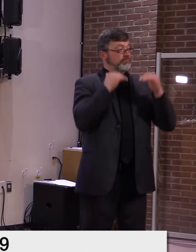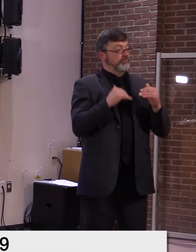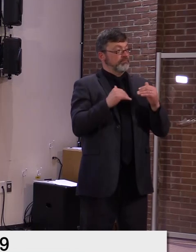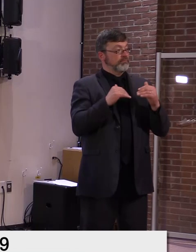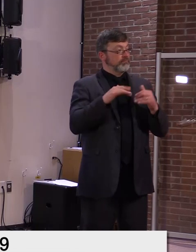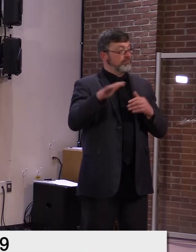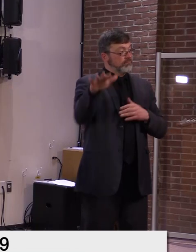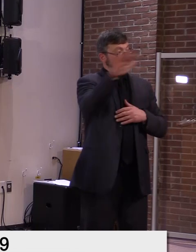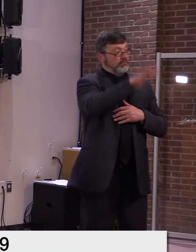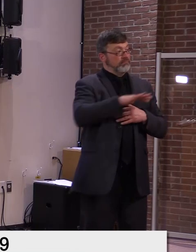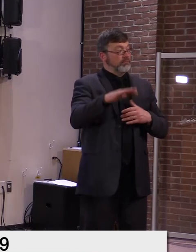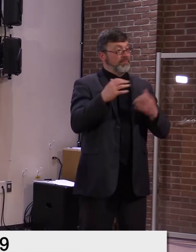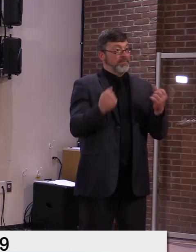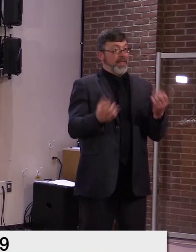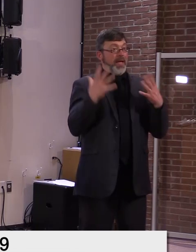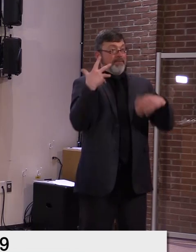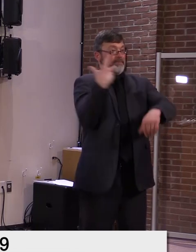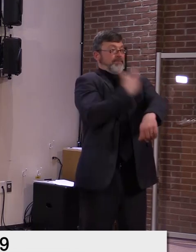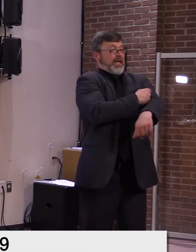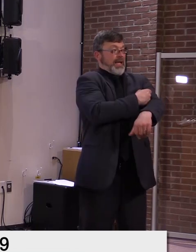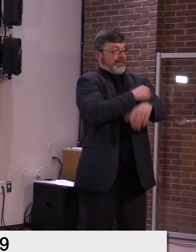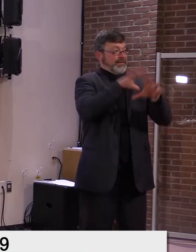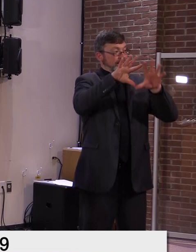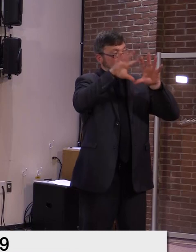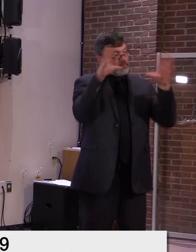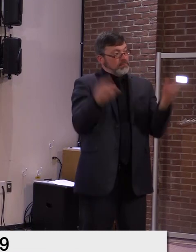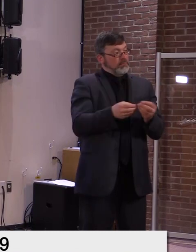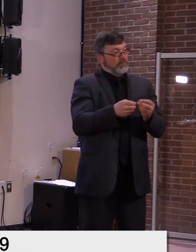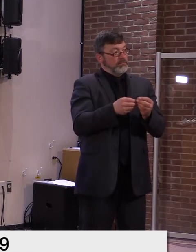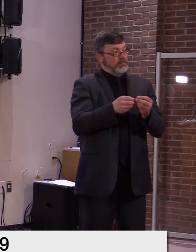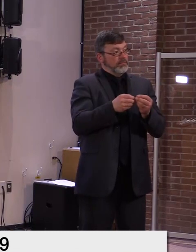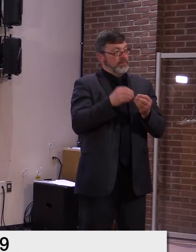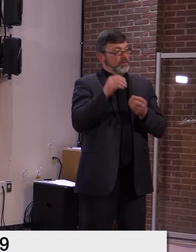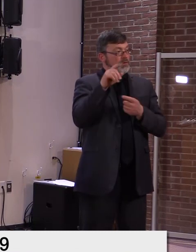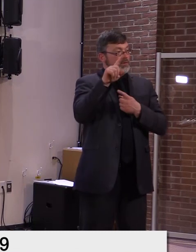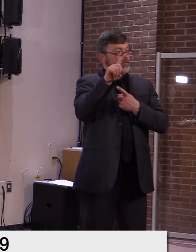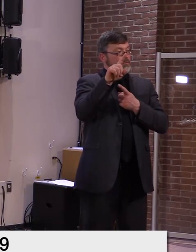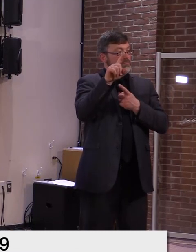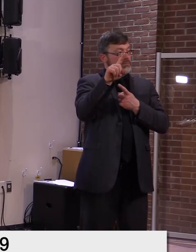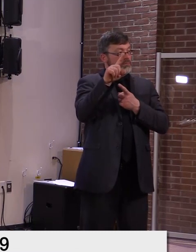244,400 people have been vaccinated in Vermont against COVID-19.